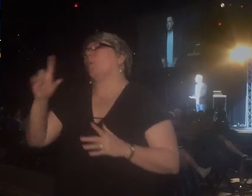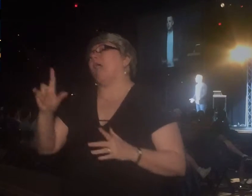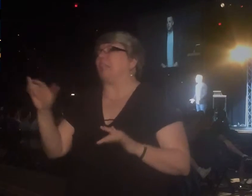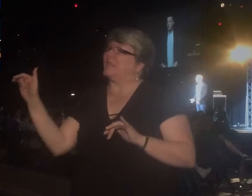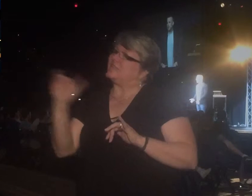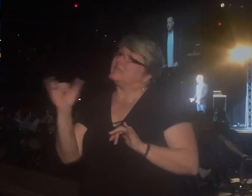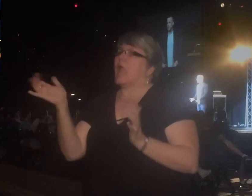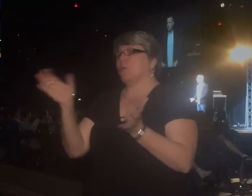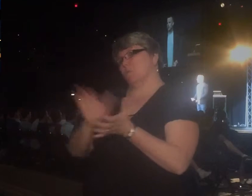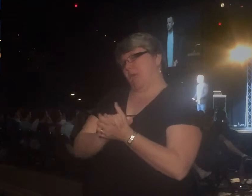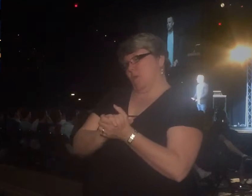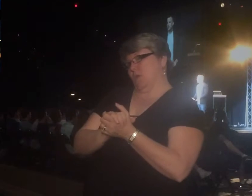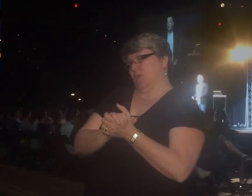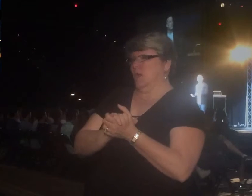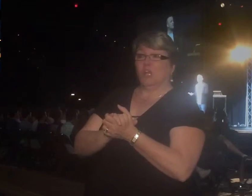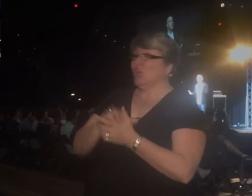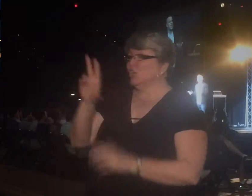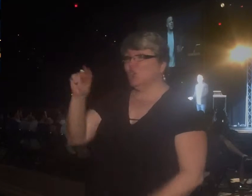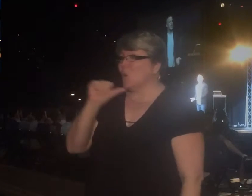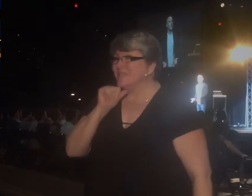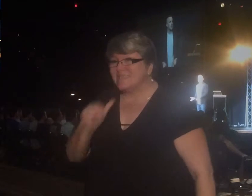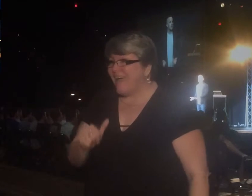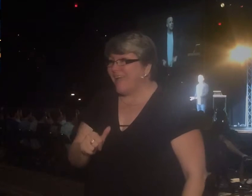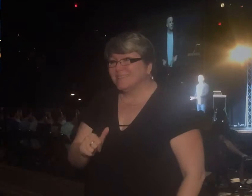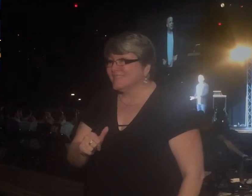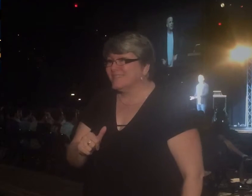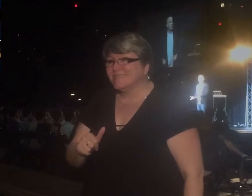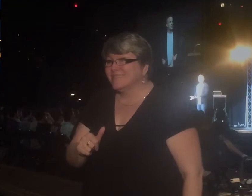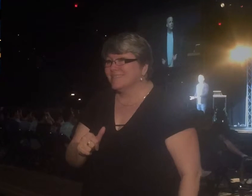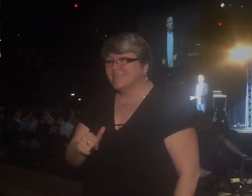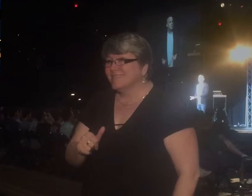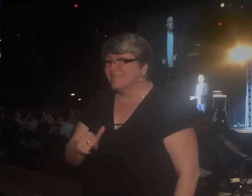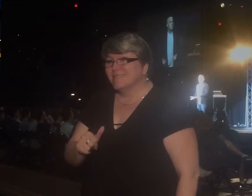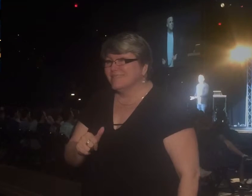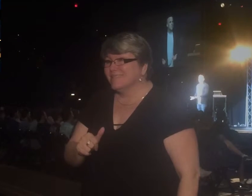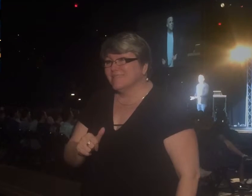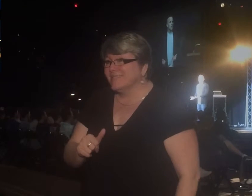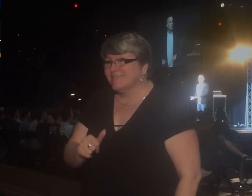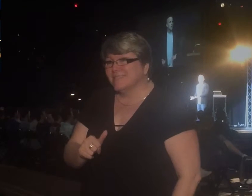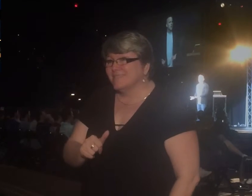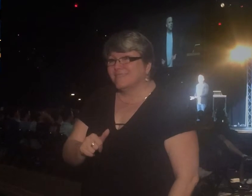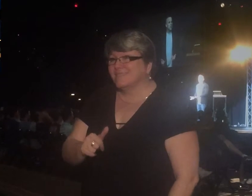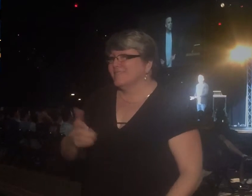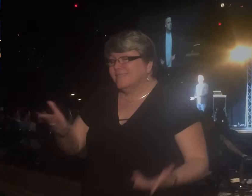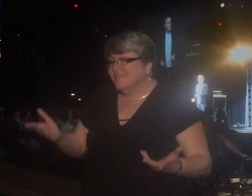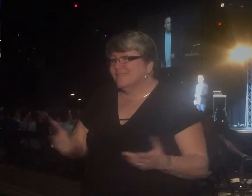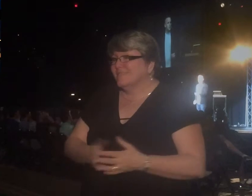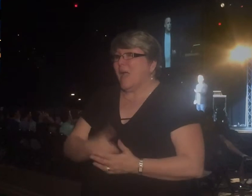say, well, it's like we're married. No, it's like you're not.